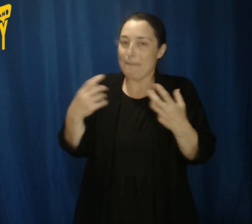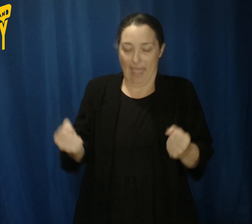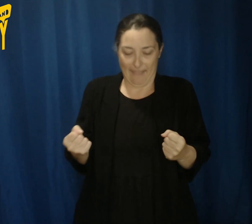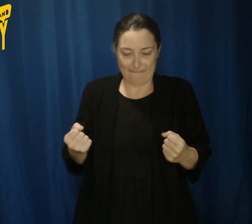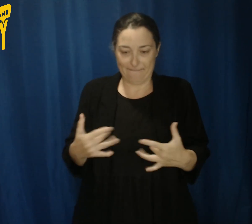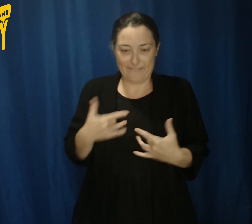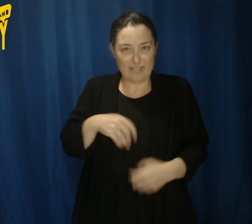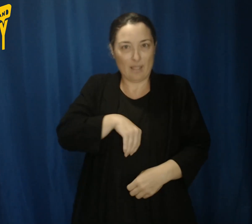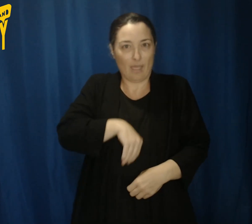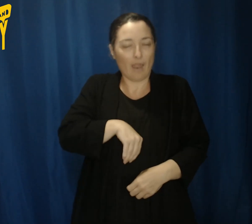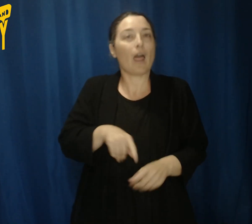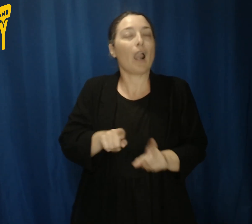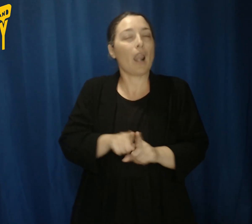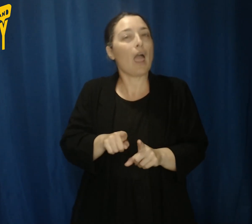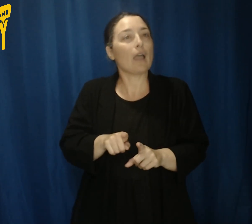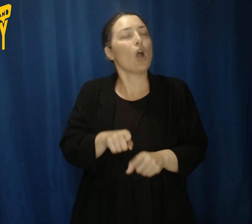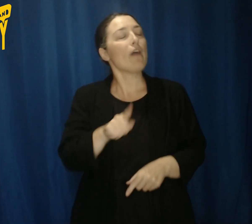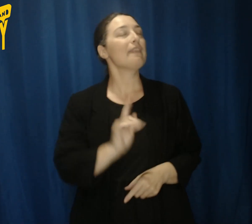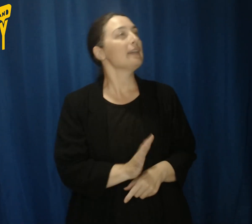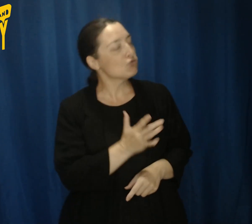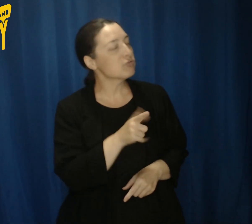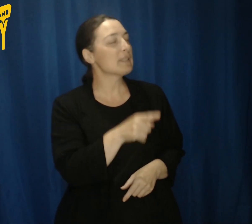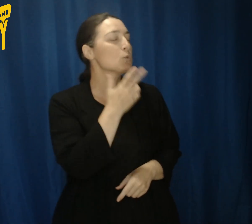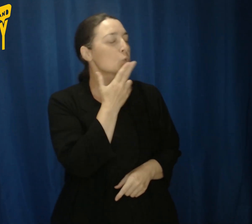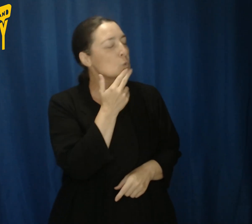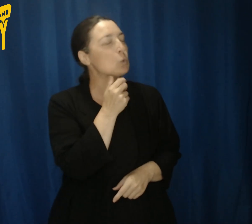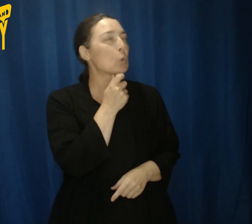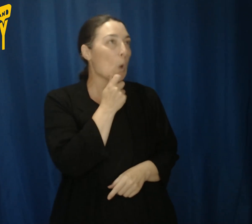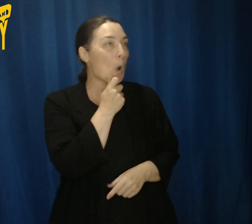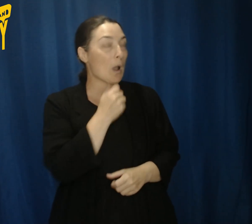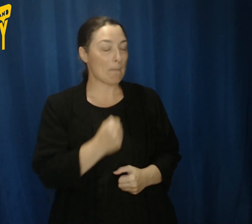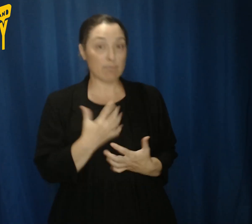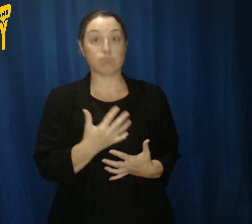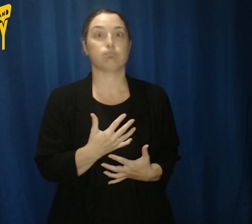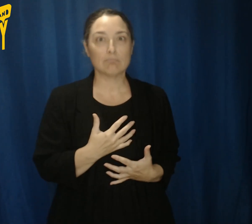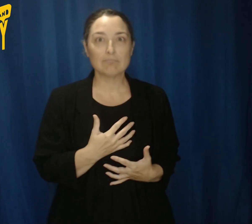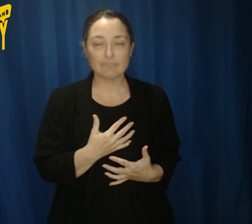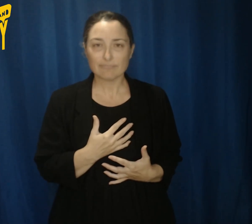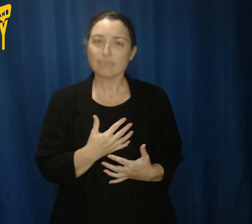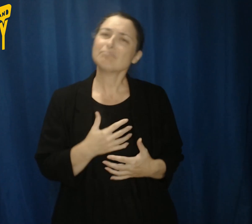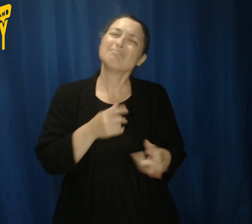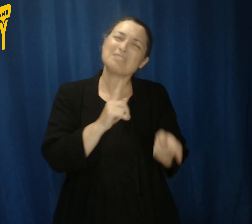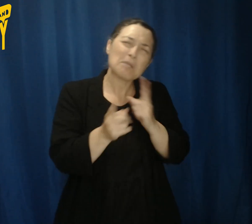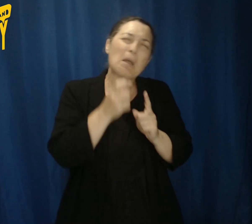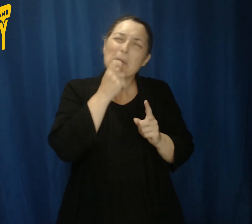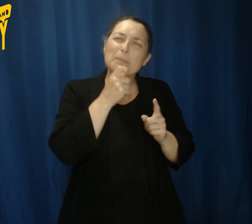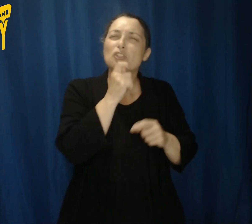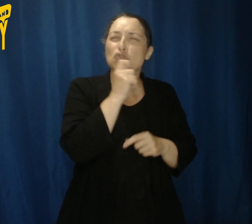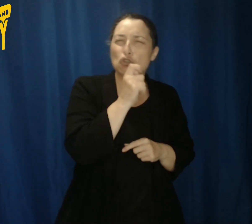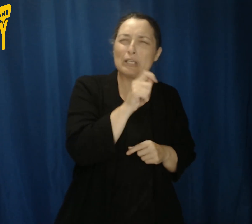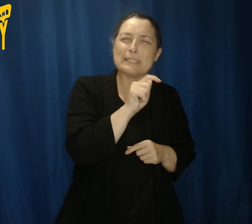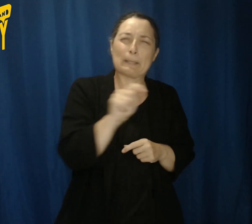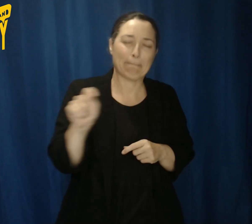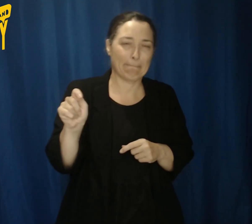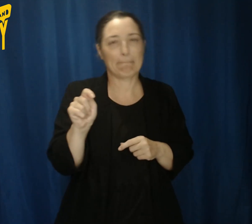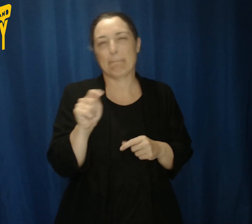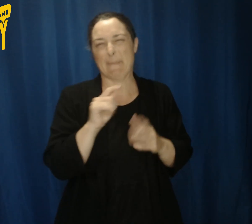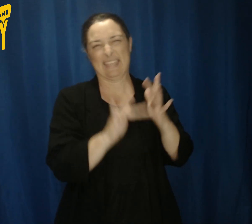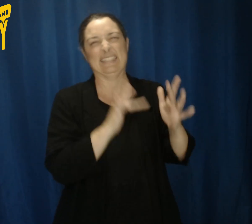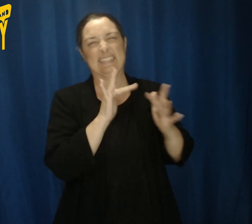that's an interesting idea, that's cute, I'll have a look at that. And I do little bits of journalism here and there, but mainly on the internet, and it doesn't pay me anything, la, la, la.